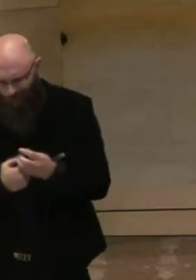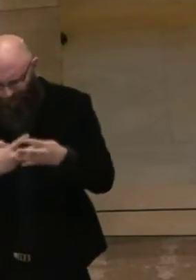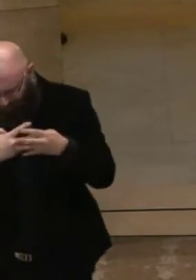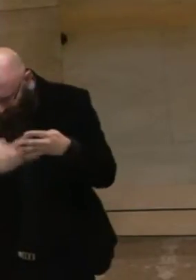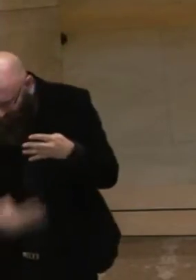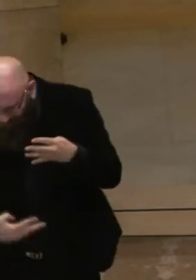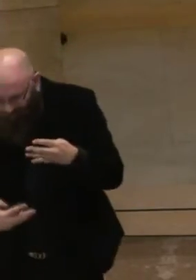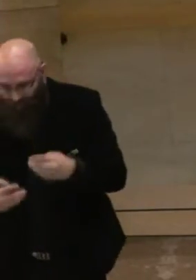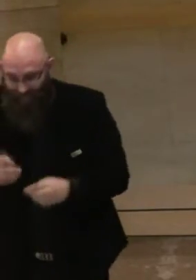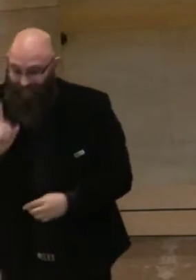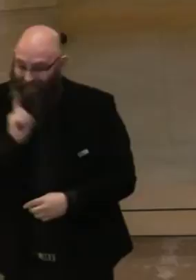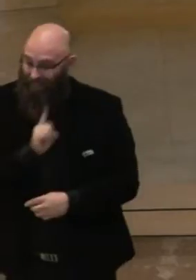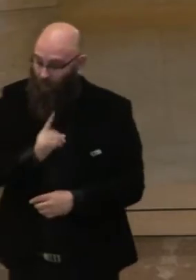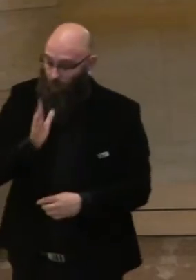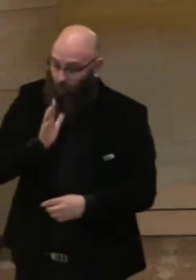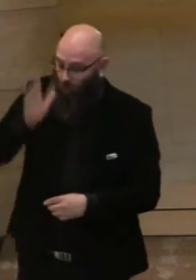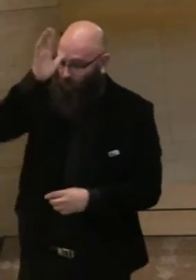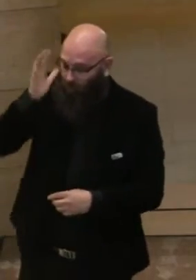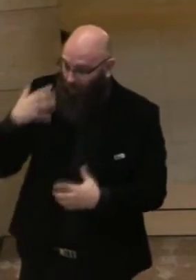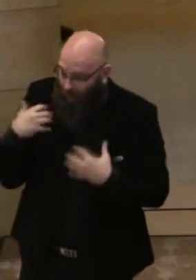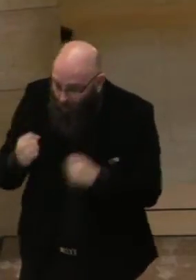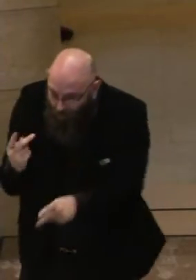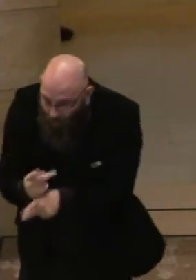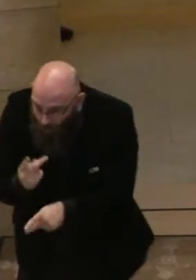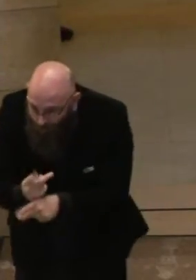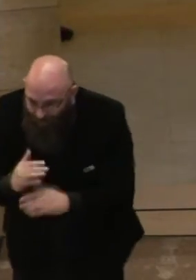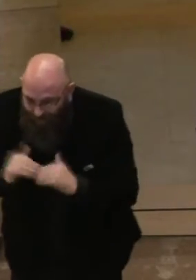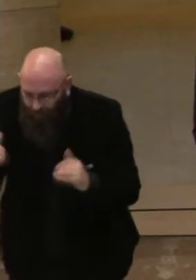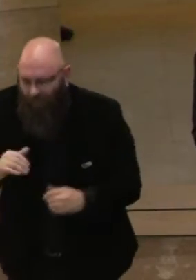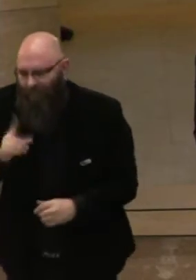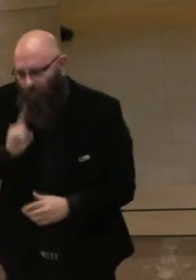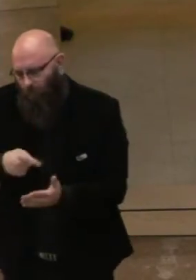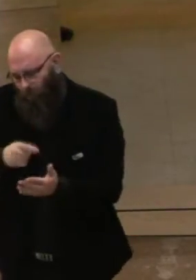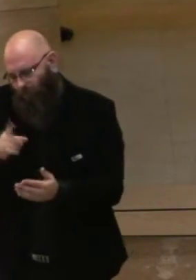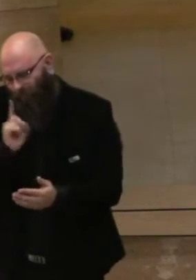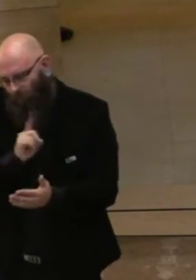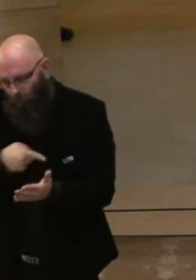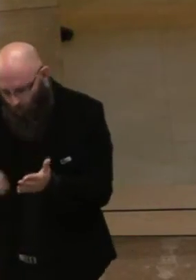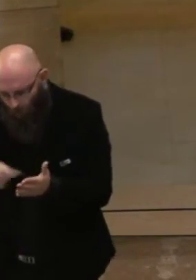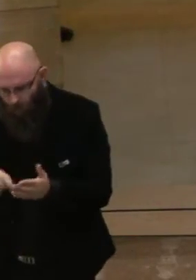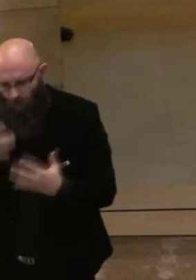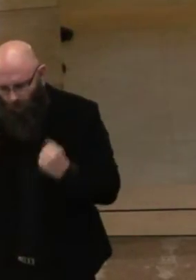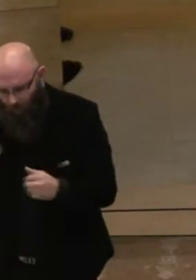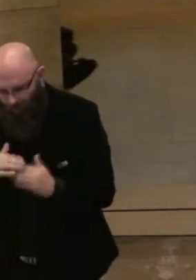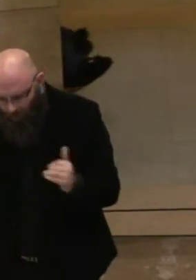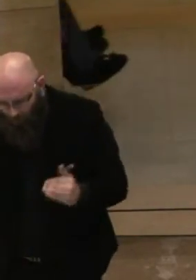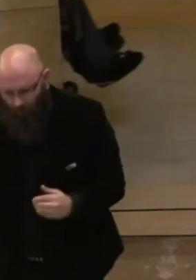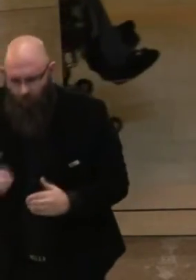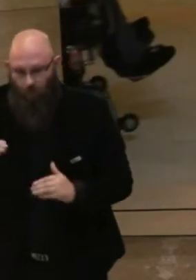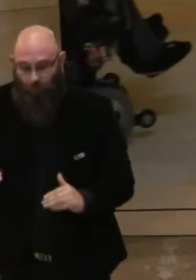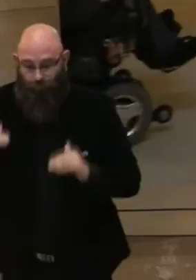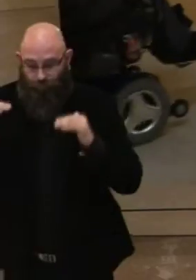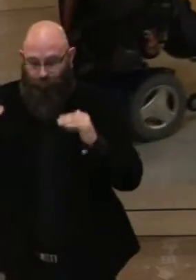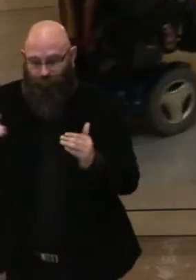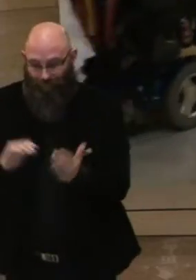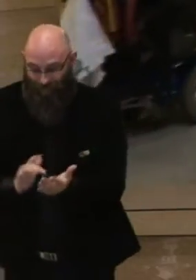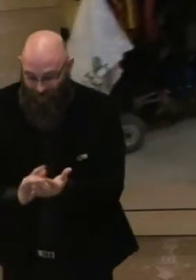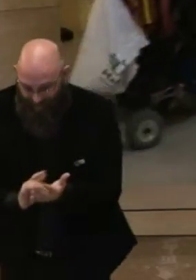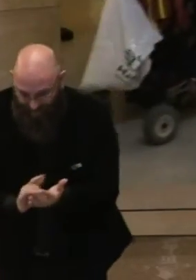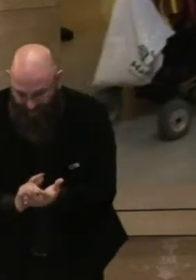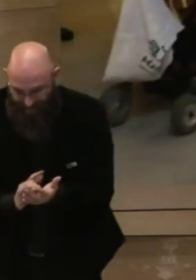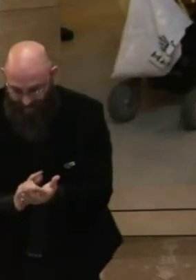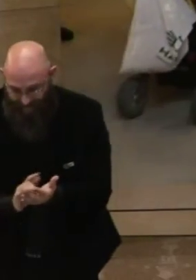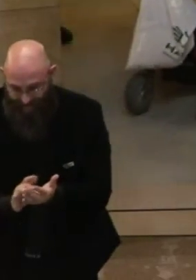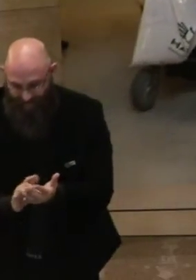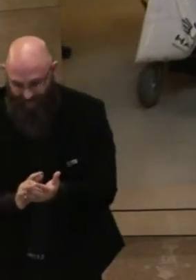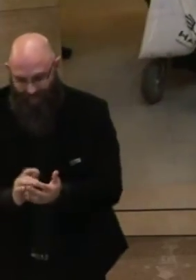care system with a state-of-the-art medical waste, fraud, and abuse detection system to catch the crime in